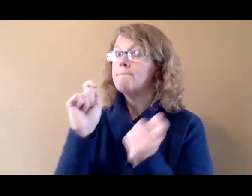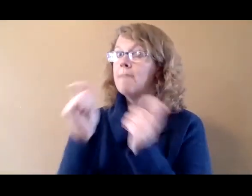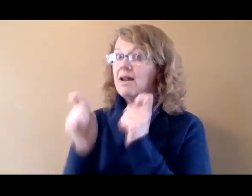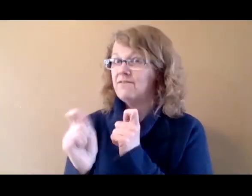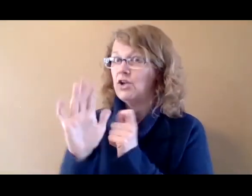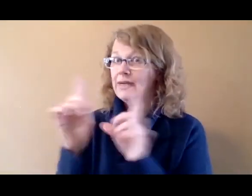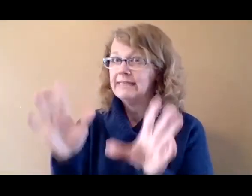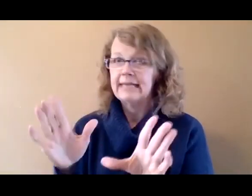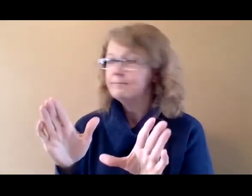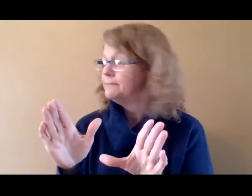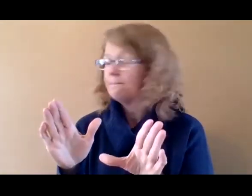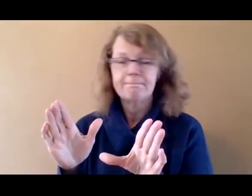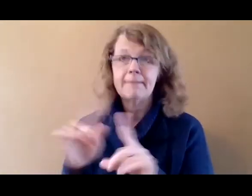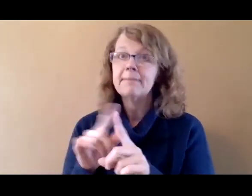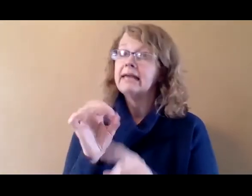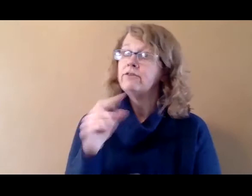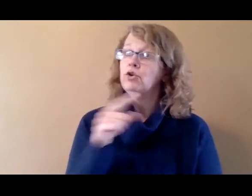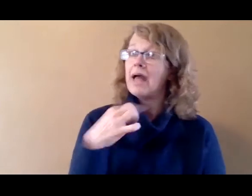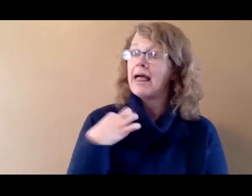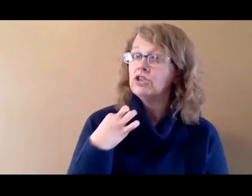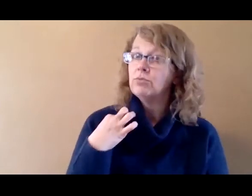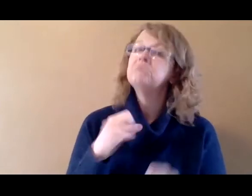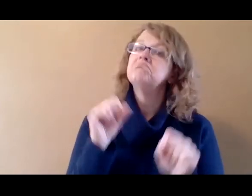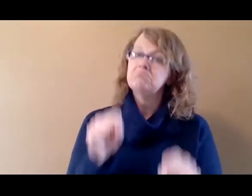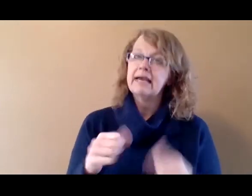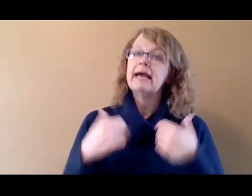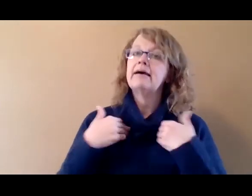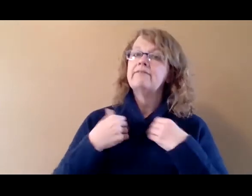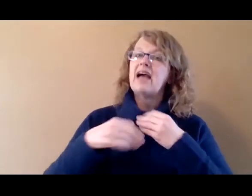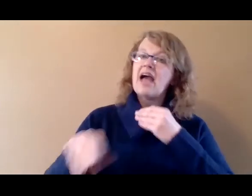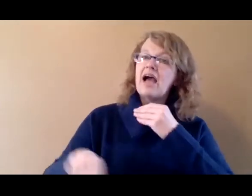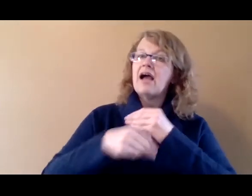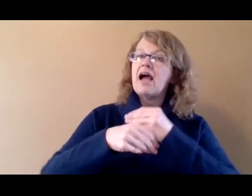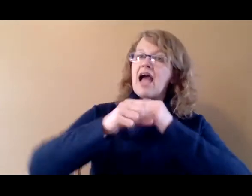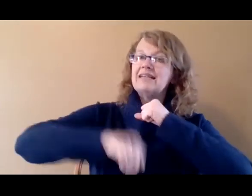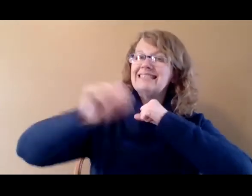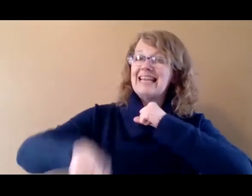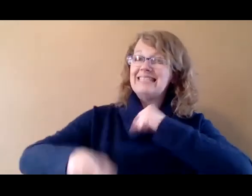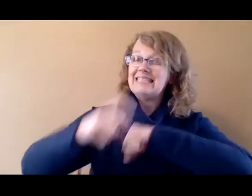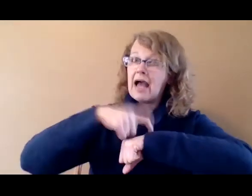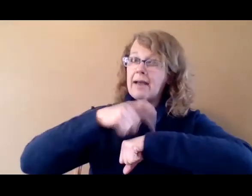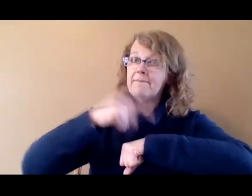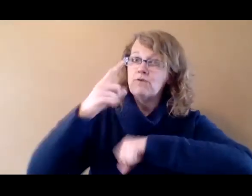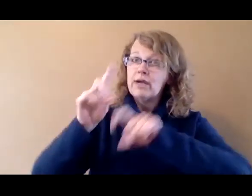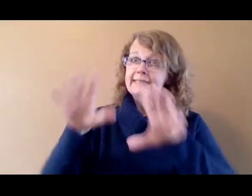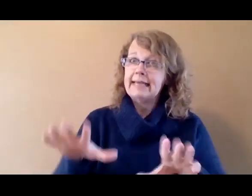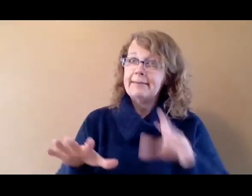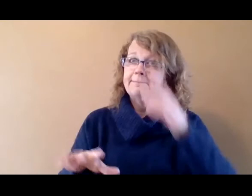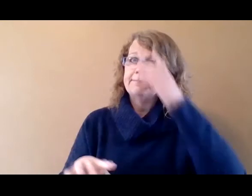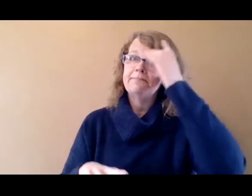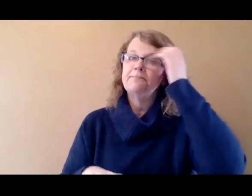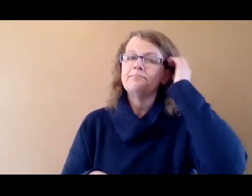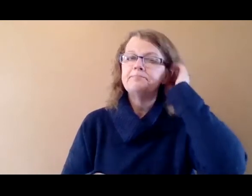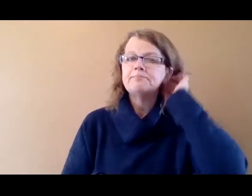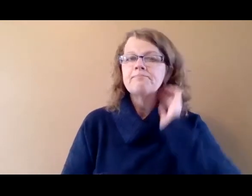you certainly, if eligible, can get extended time for your exams. What about note-taking? I